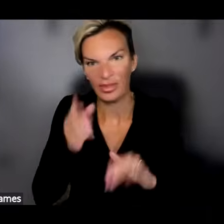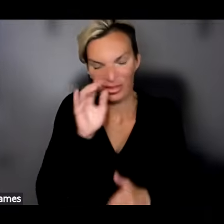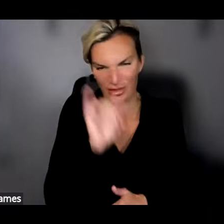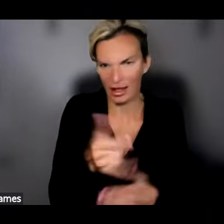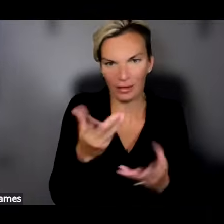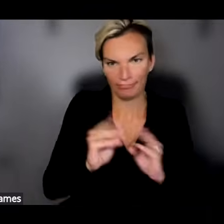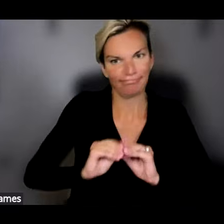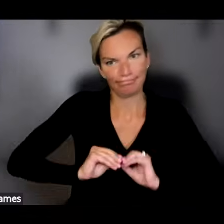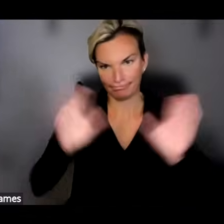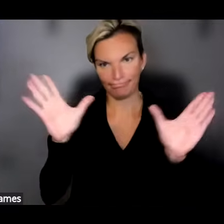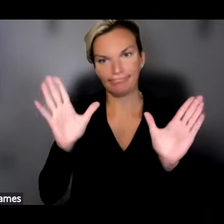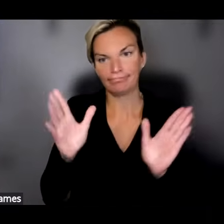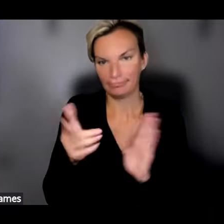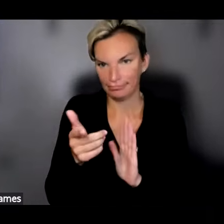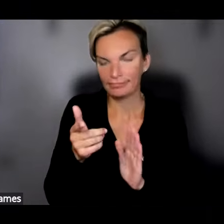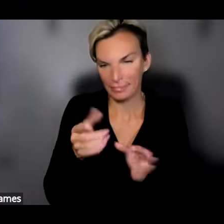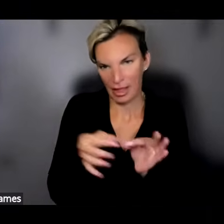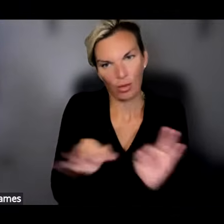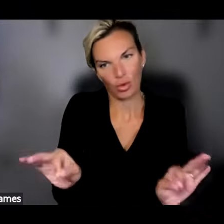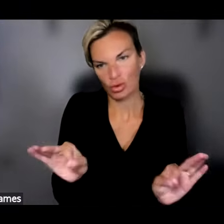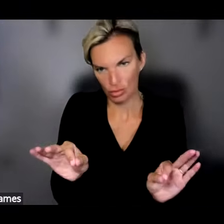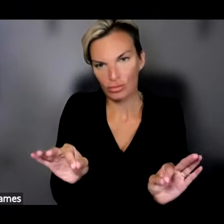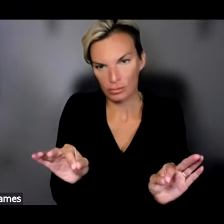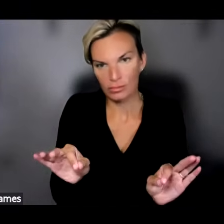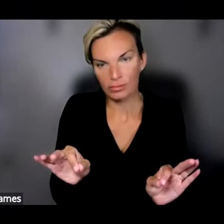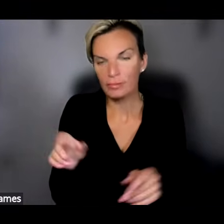for the general public.